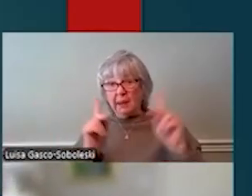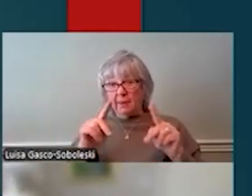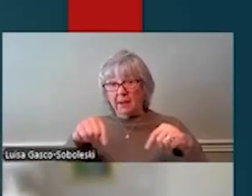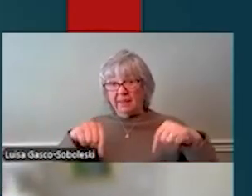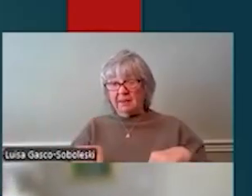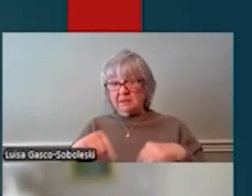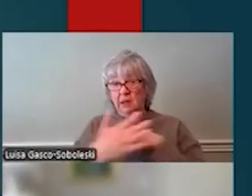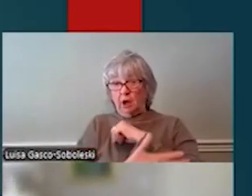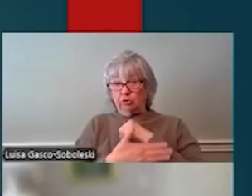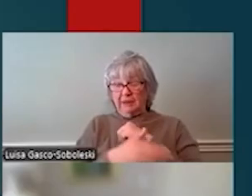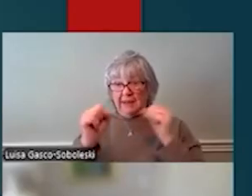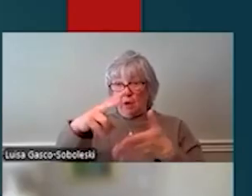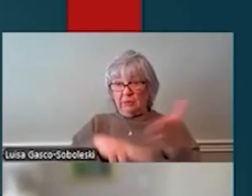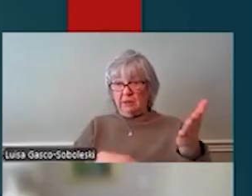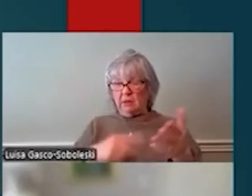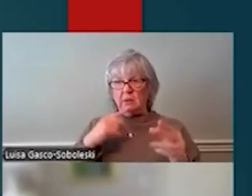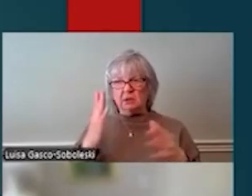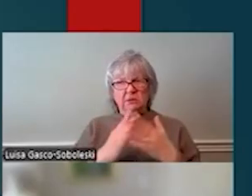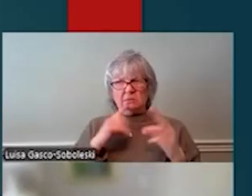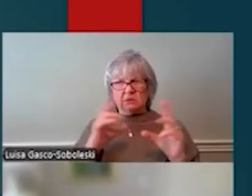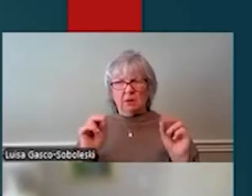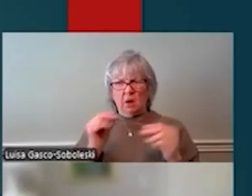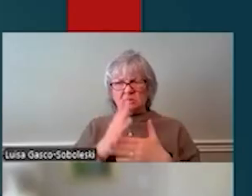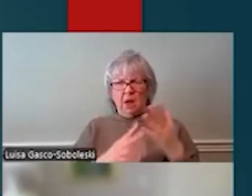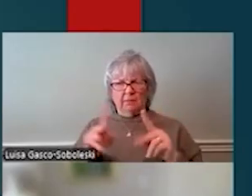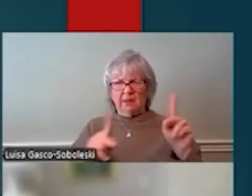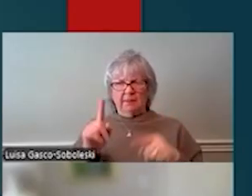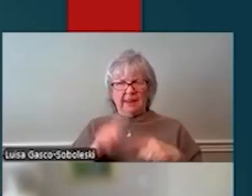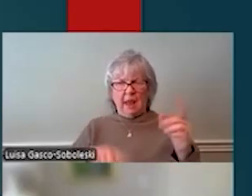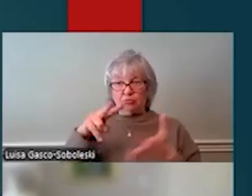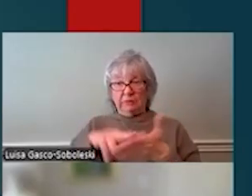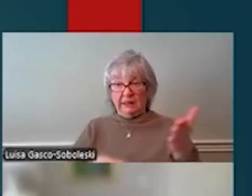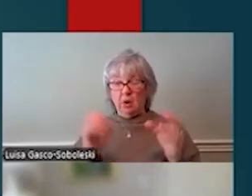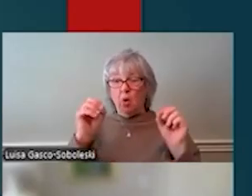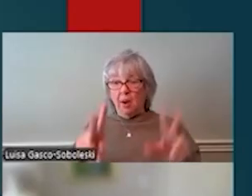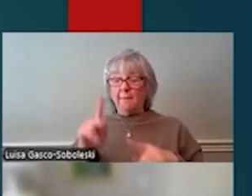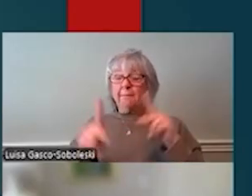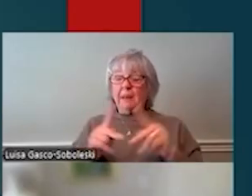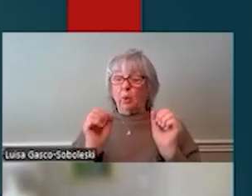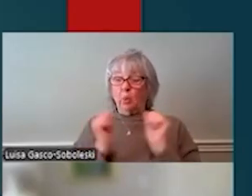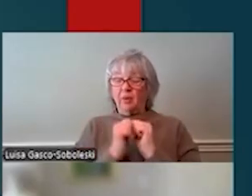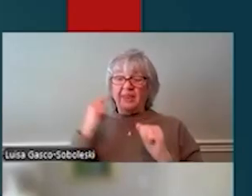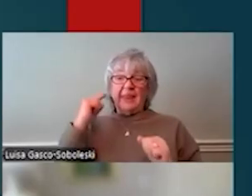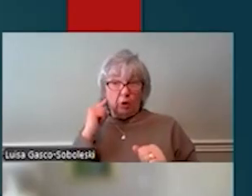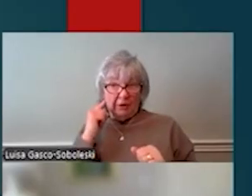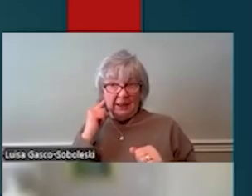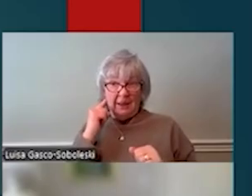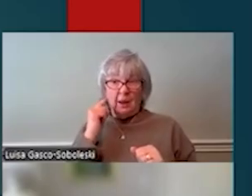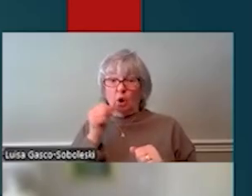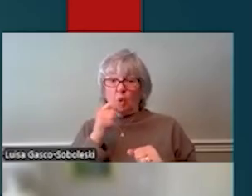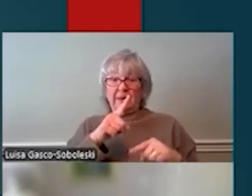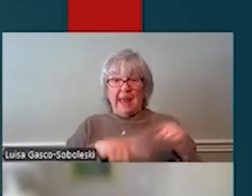providing trainings that I ask if everybody in this country is able to read, and he will